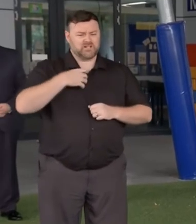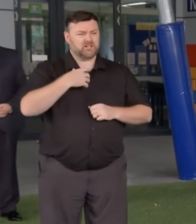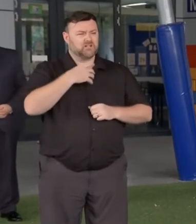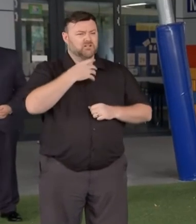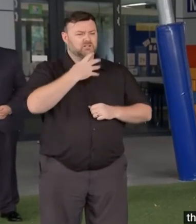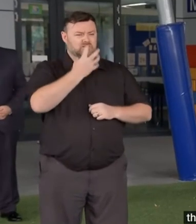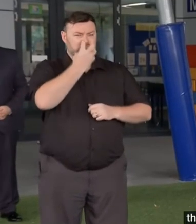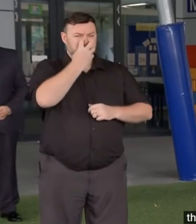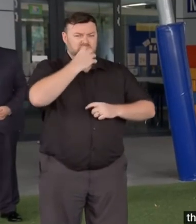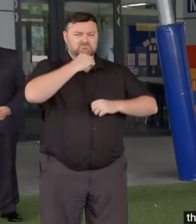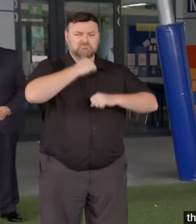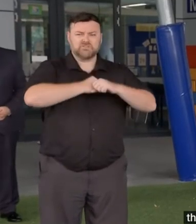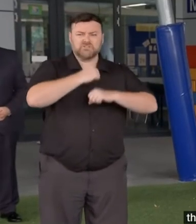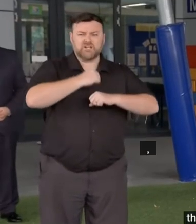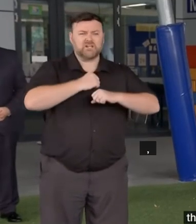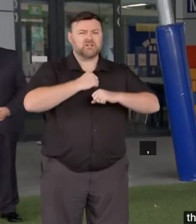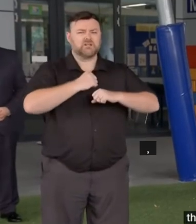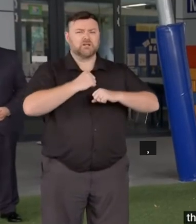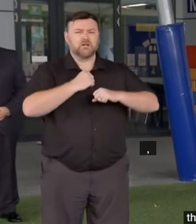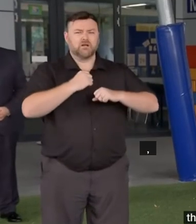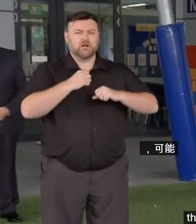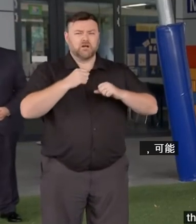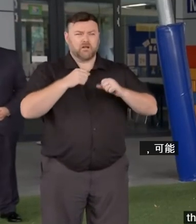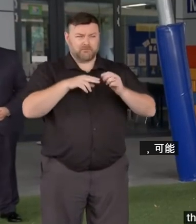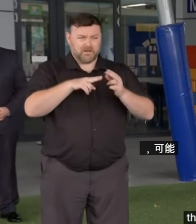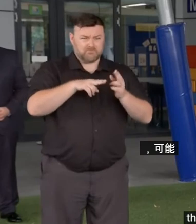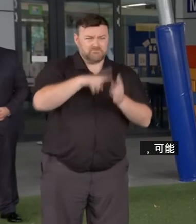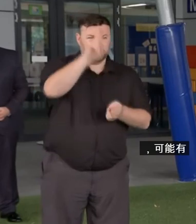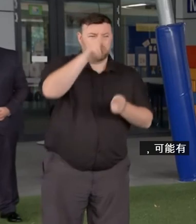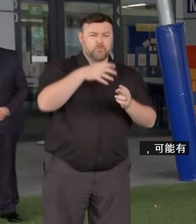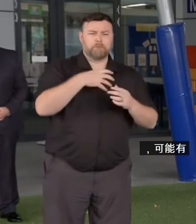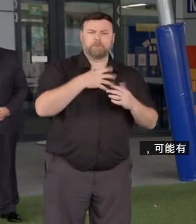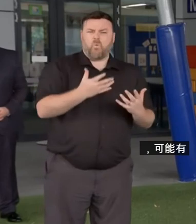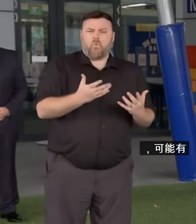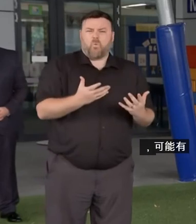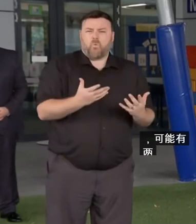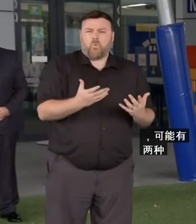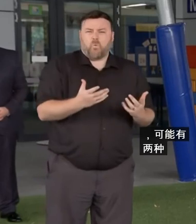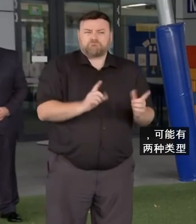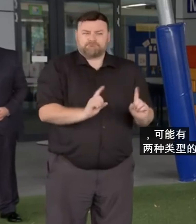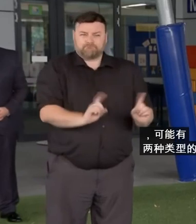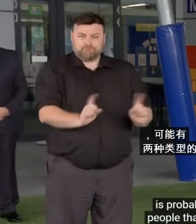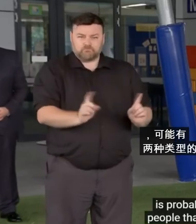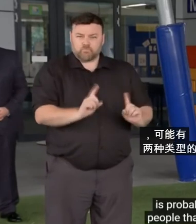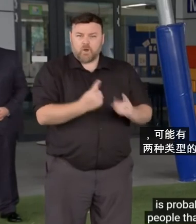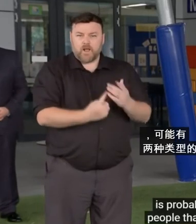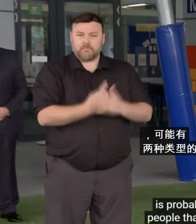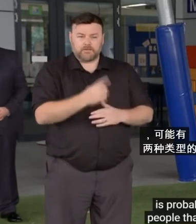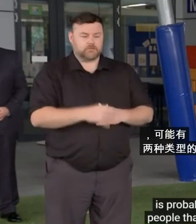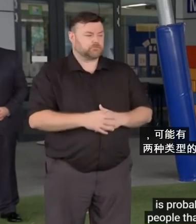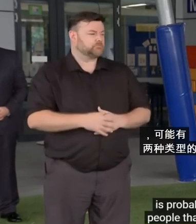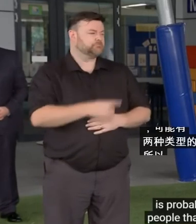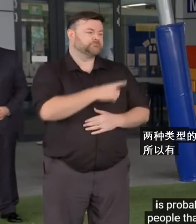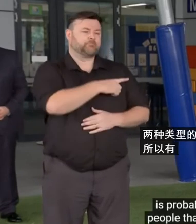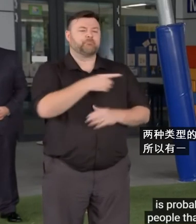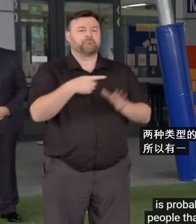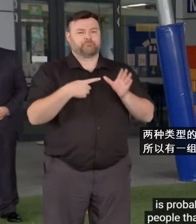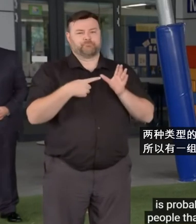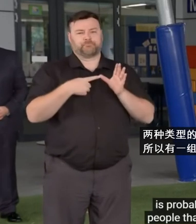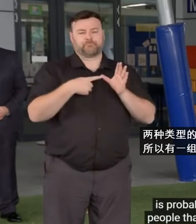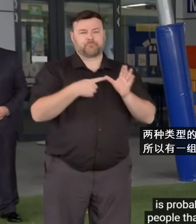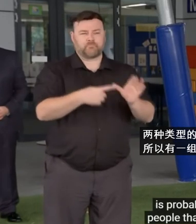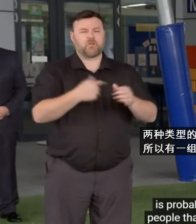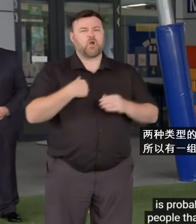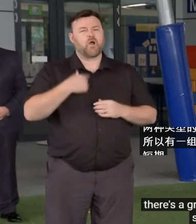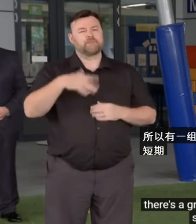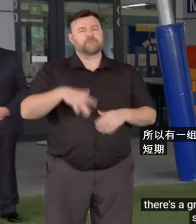better? What's happening? There's probably two types of people that come into ICU. So there's a